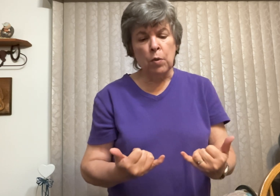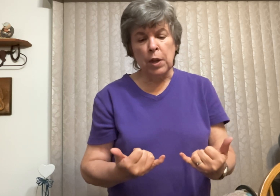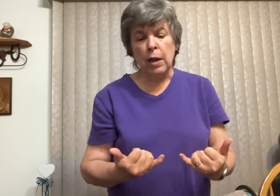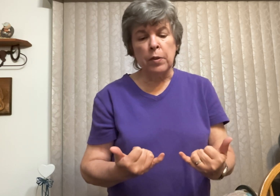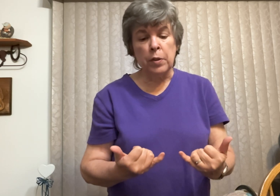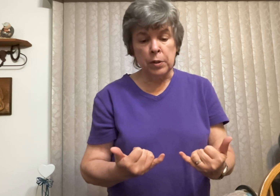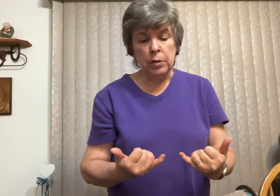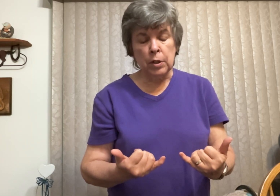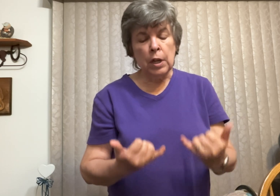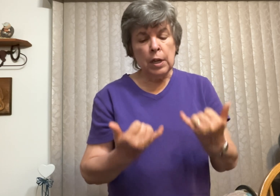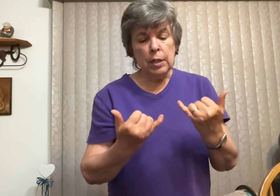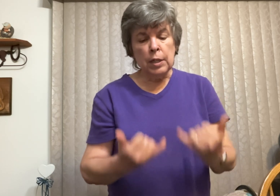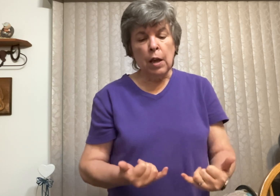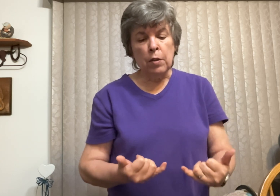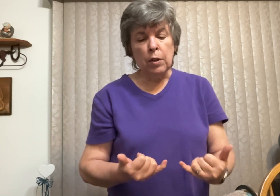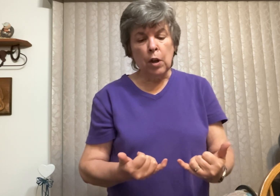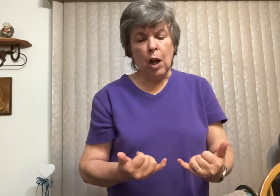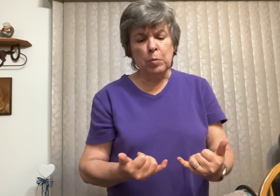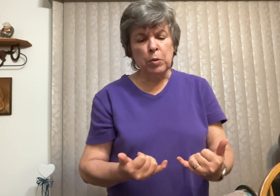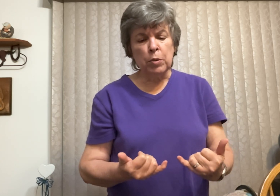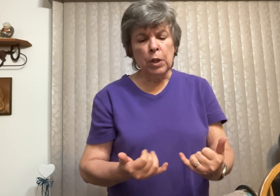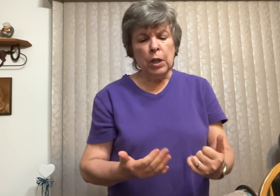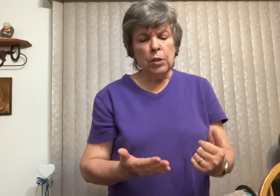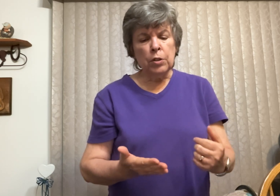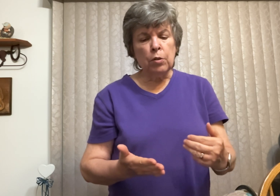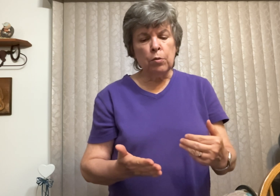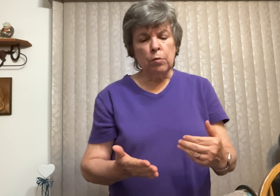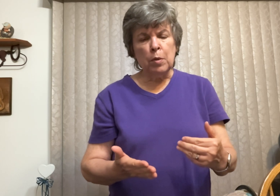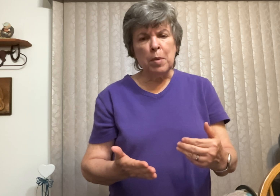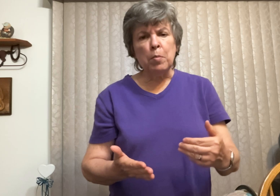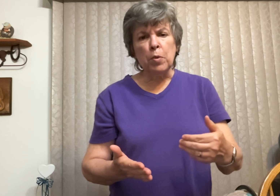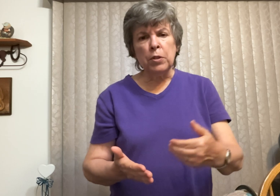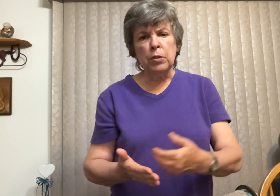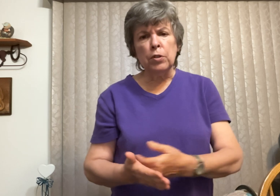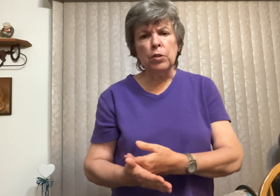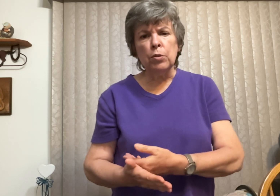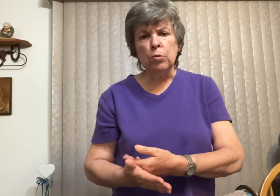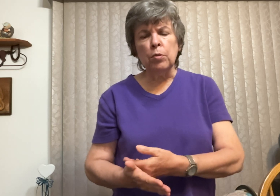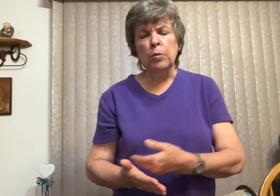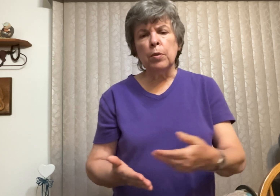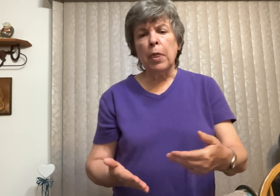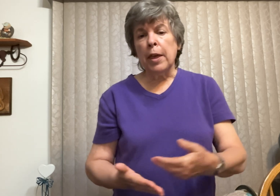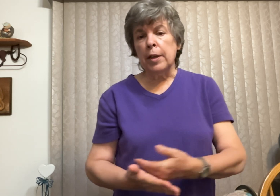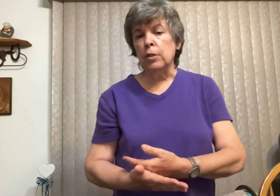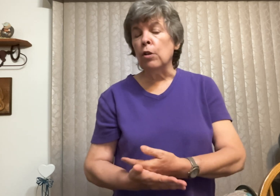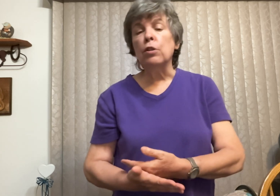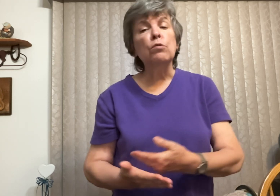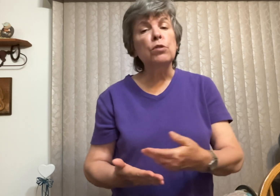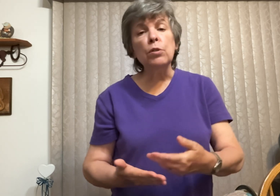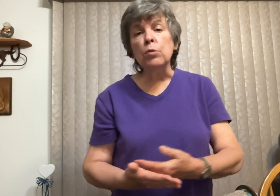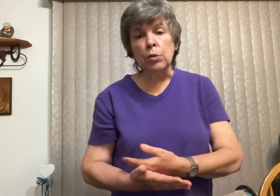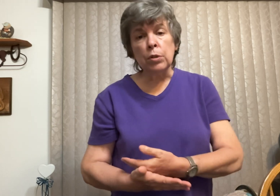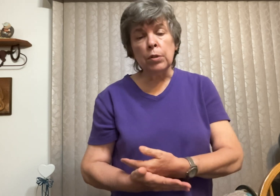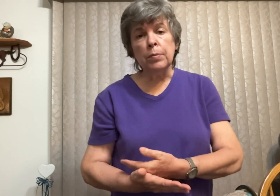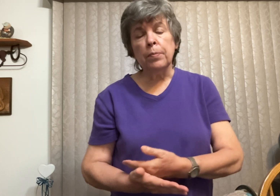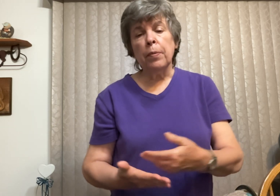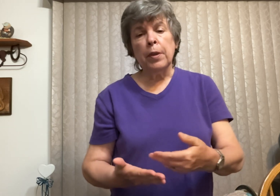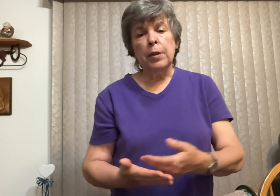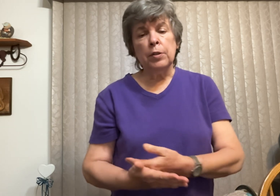without this. Now the gospel. So remember, this is new. It's also news.